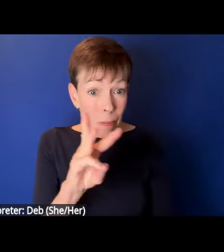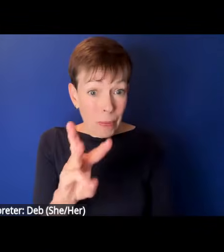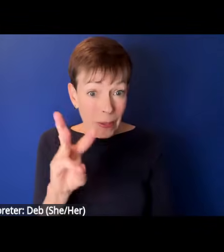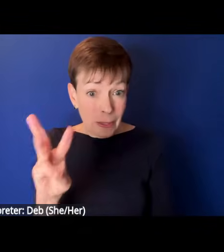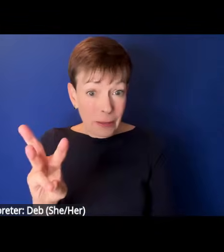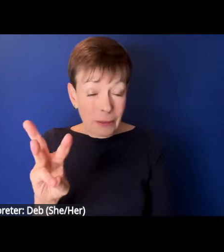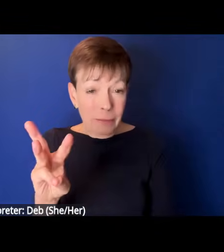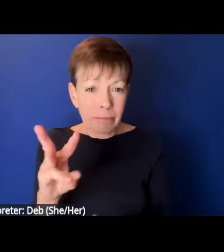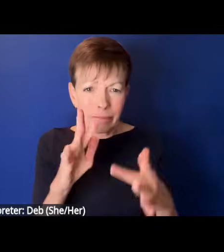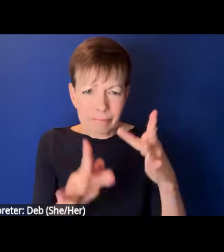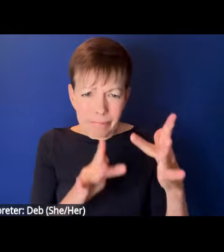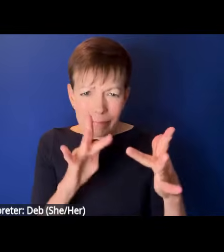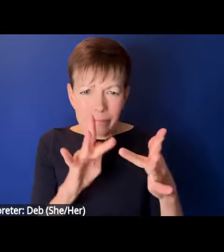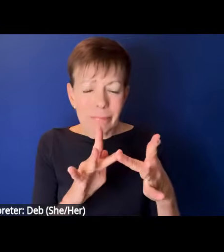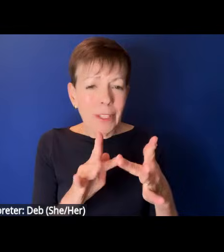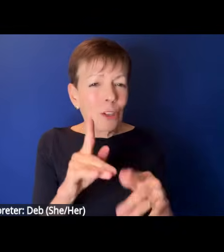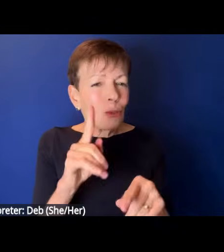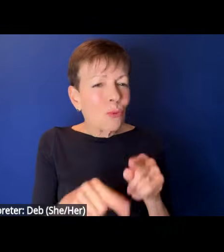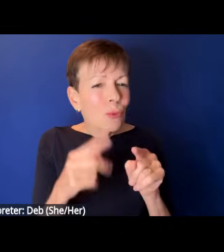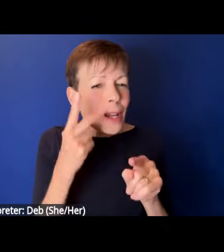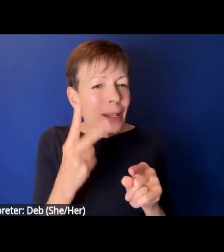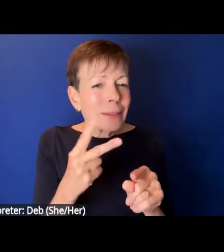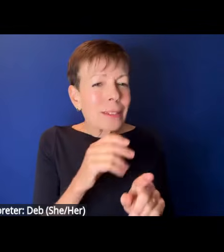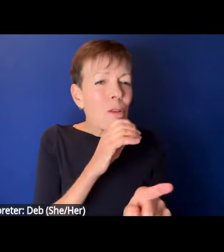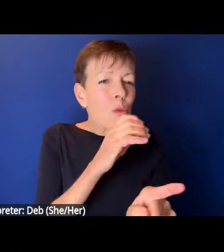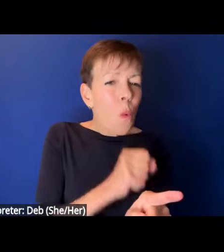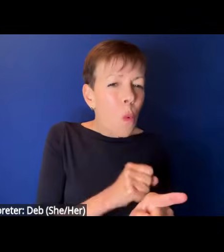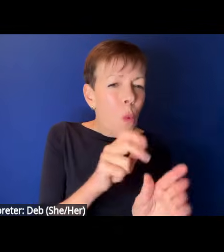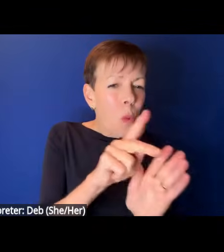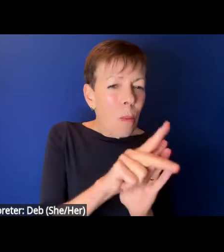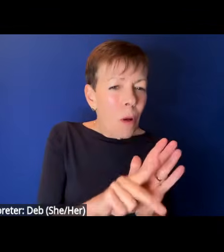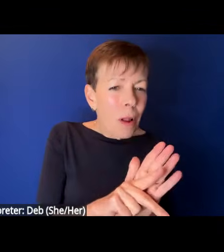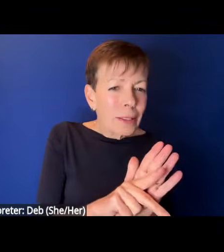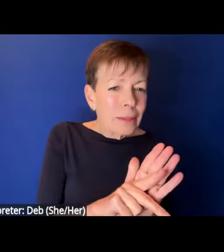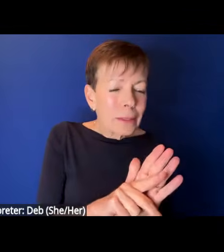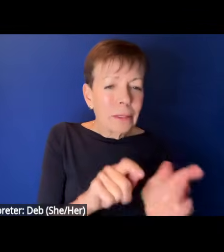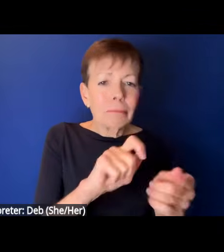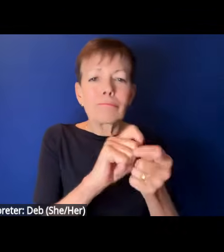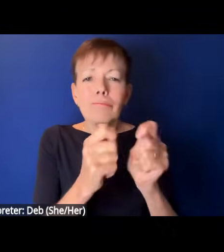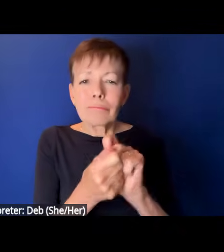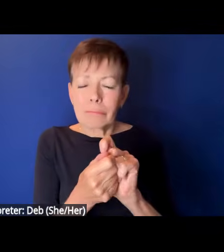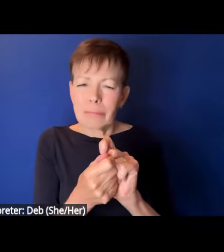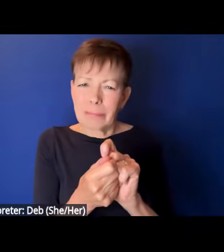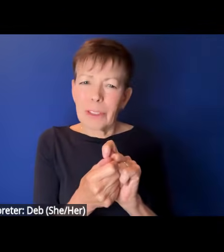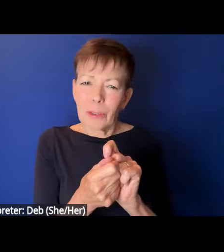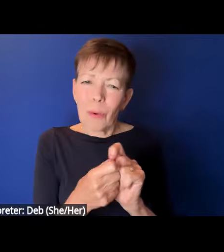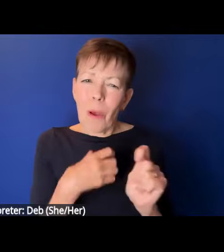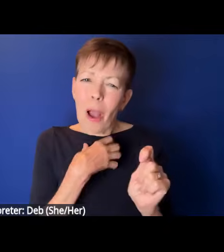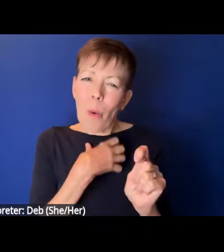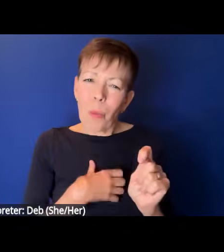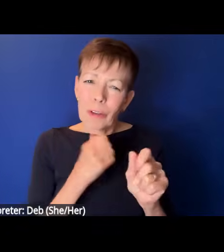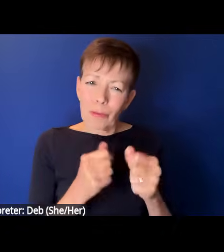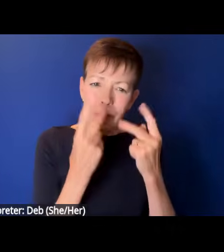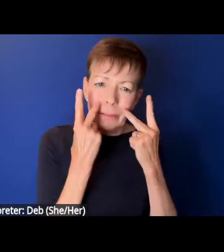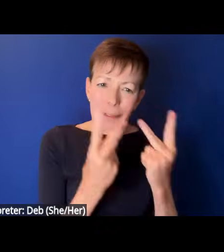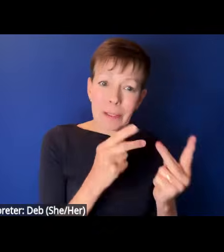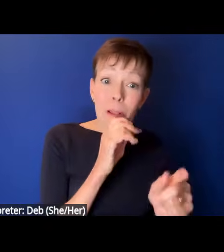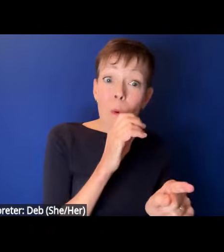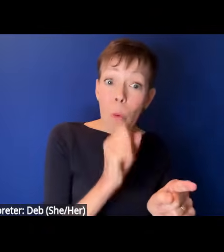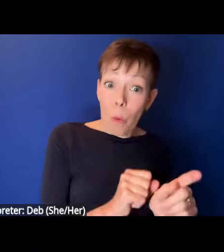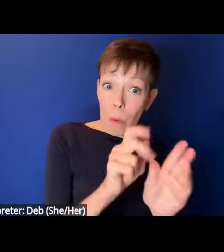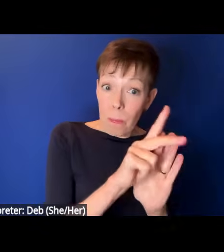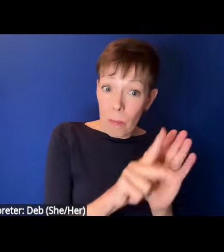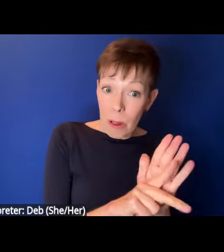there's revisions or what that policy actually said beforehand. So it would be helpful to have kind of the old policy to see kind of what's